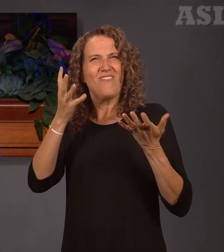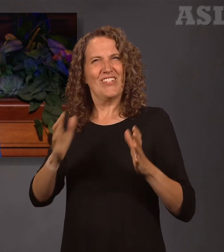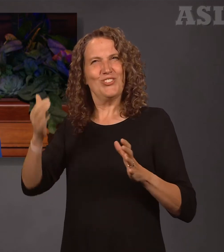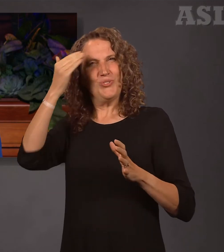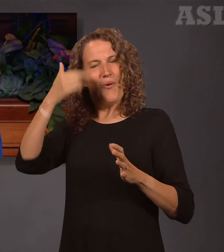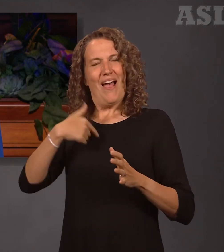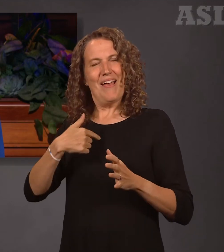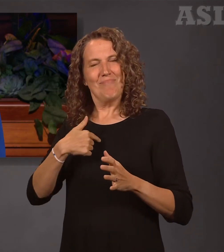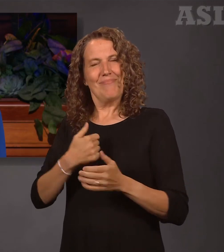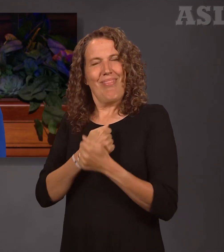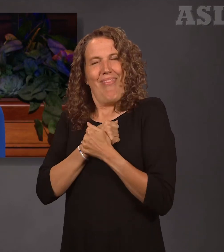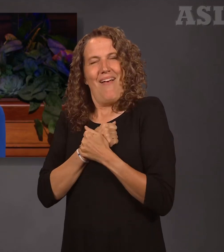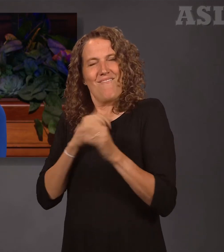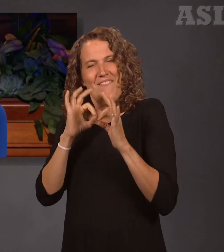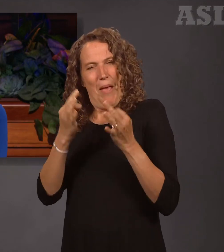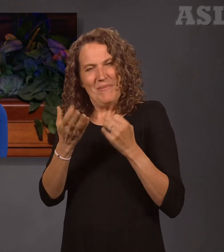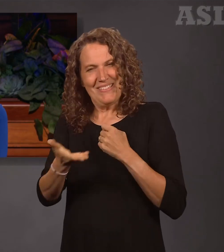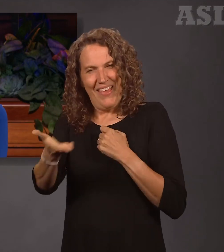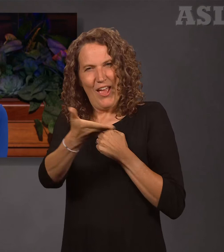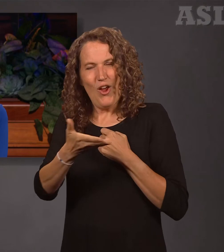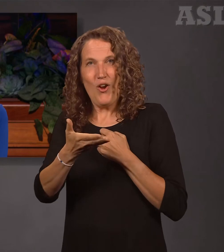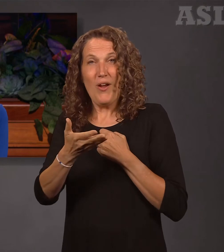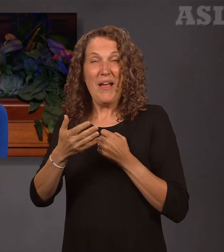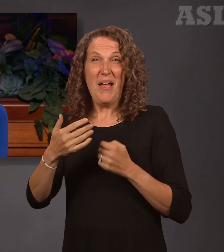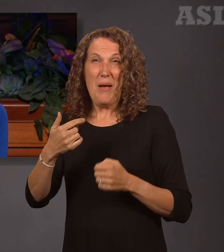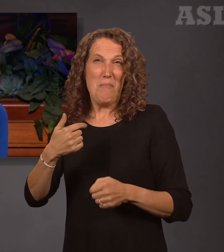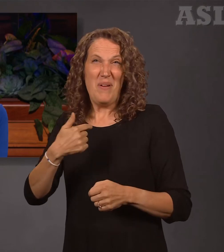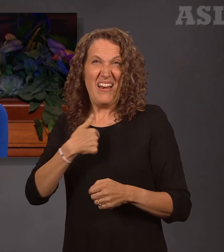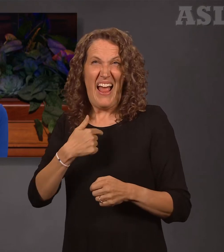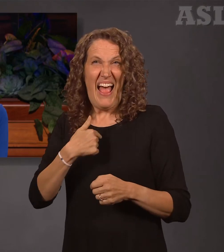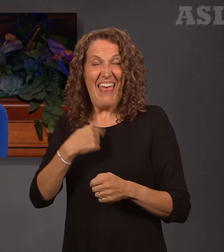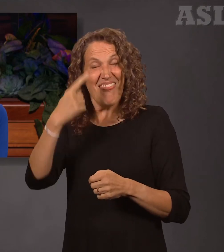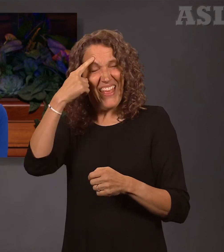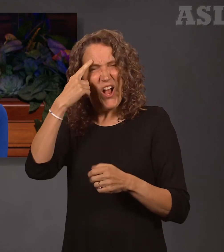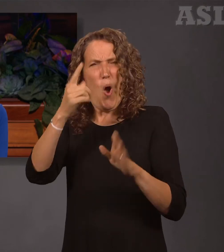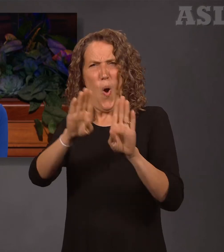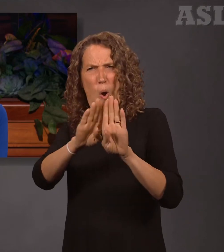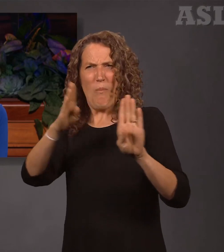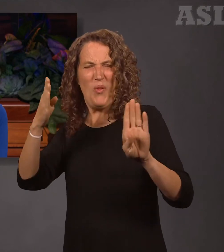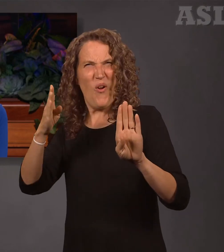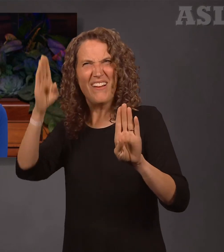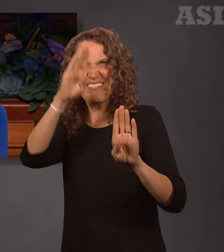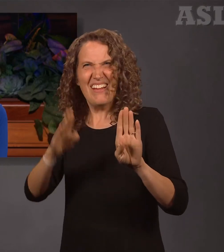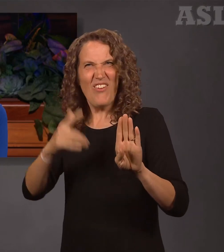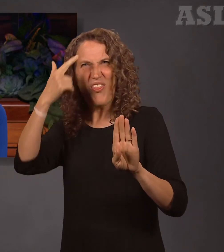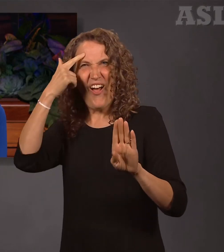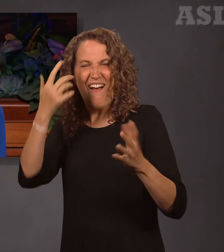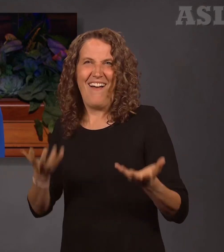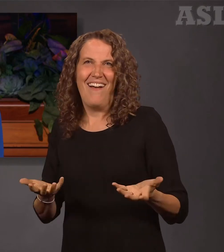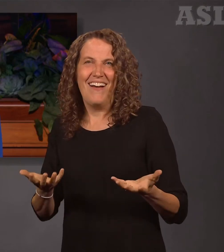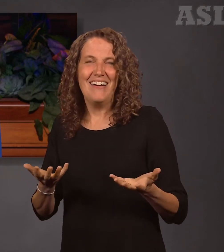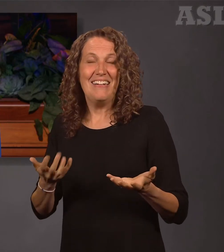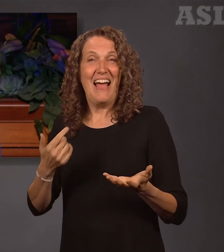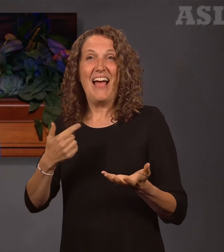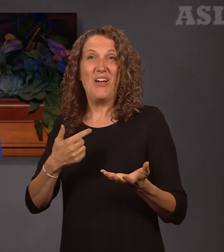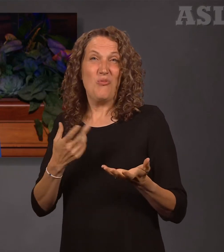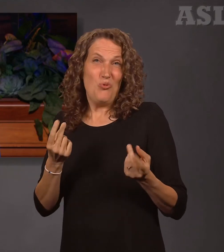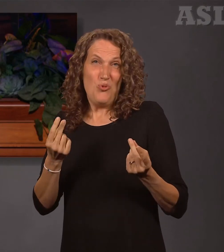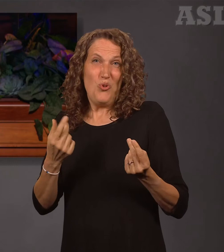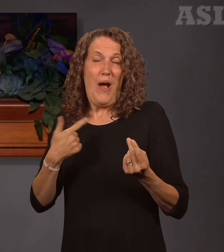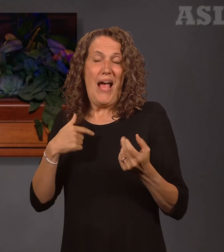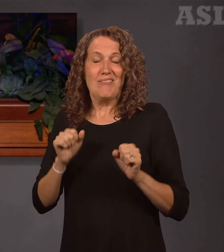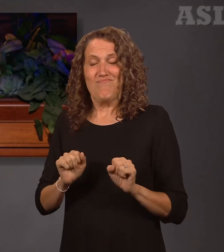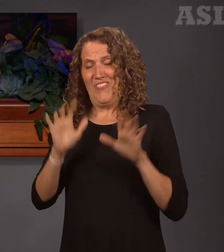loved the thought never even crossed my mind to do something about my situation I just gave up